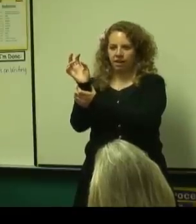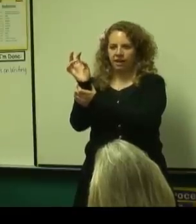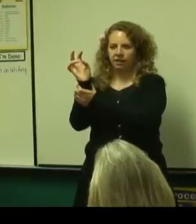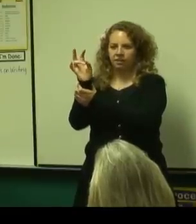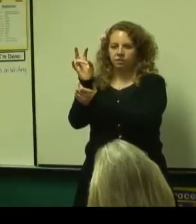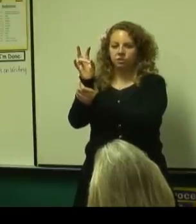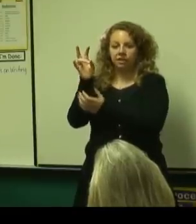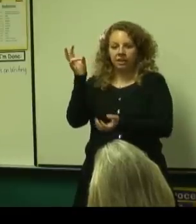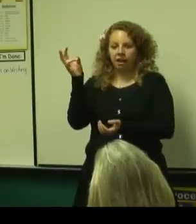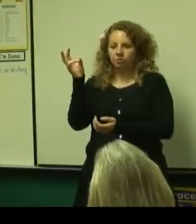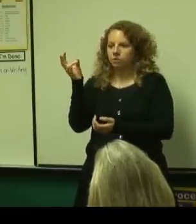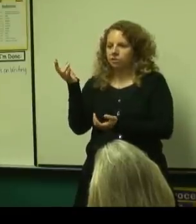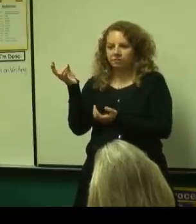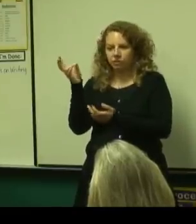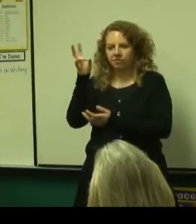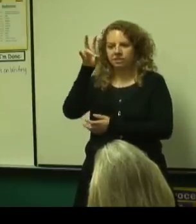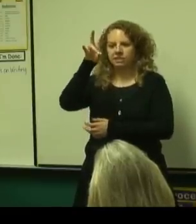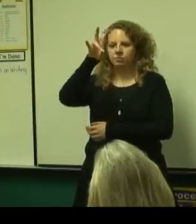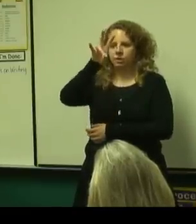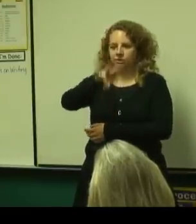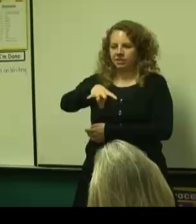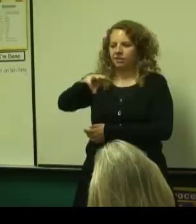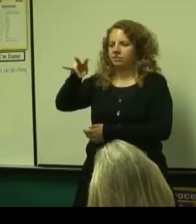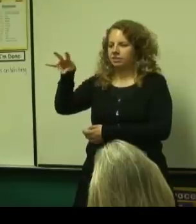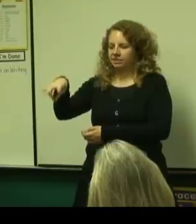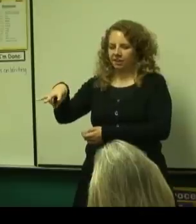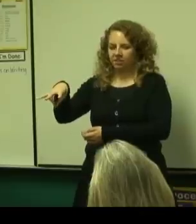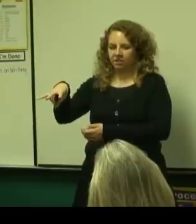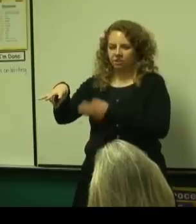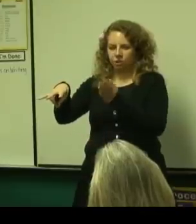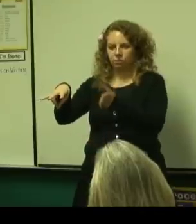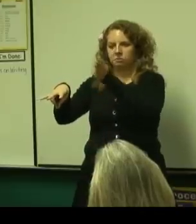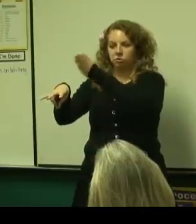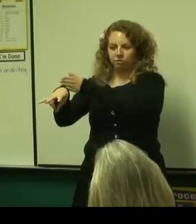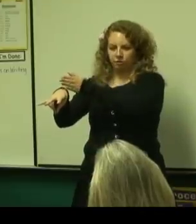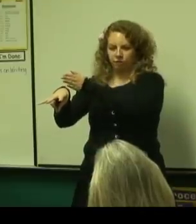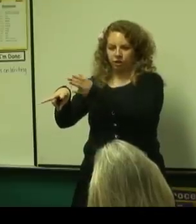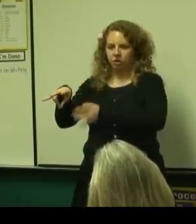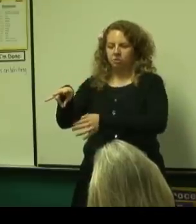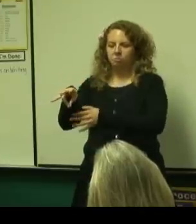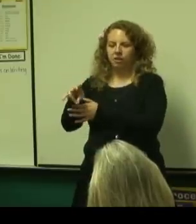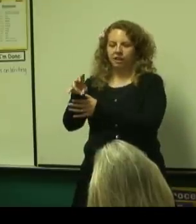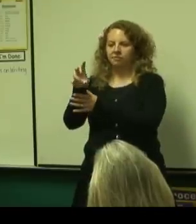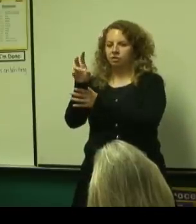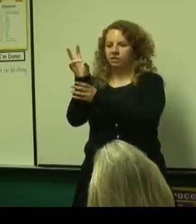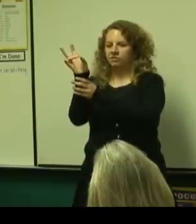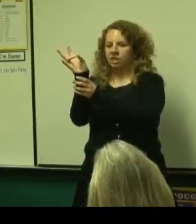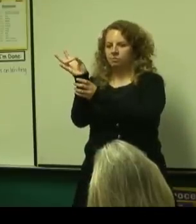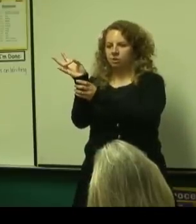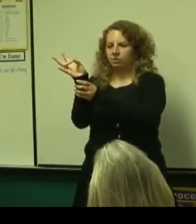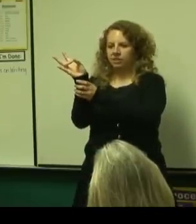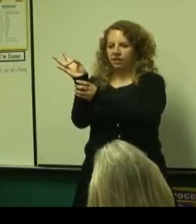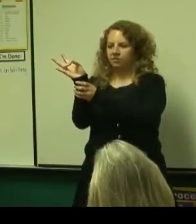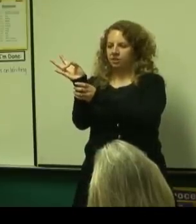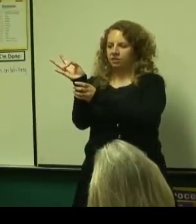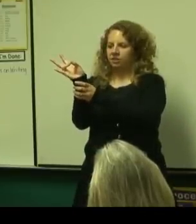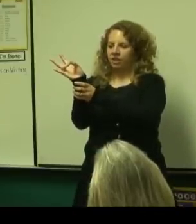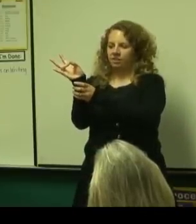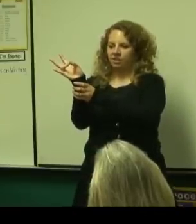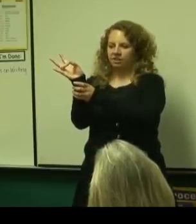like, so like how we do like for 77, we go 77, so we move over. But like for 78, we go 7, and then I leave my